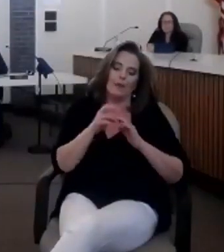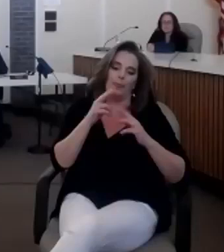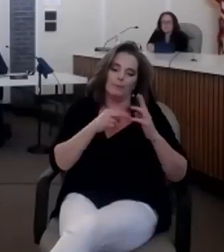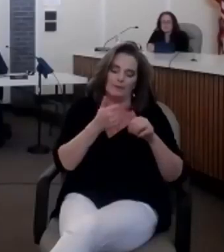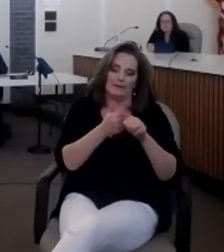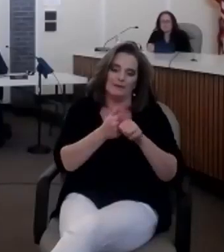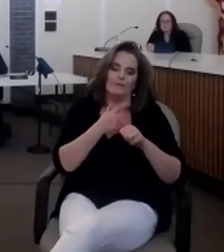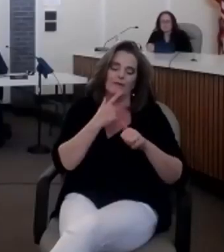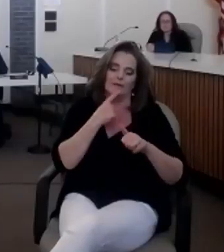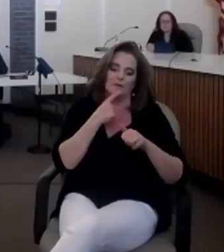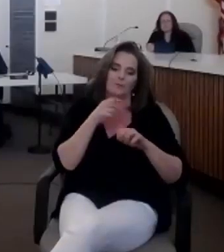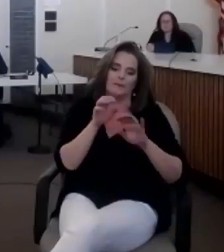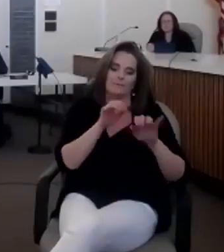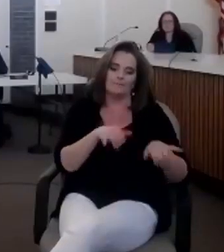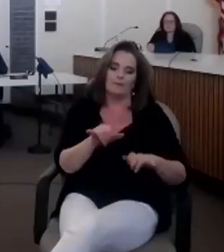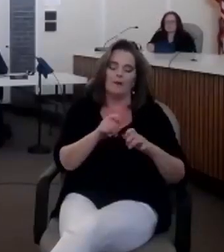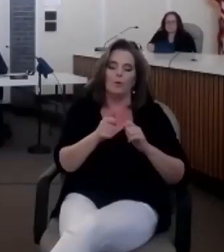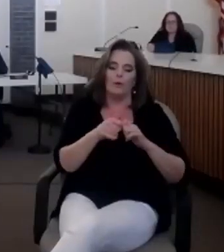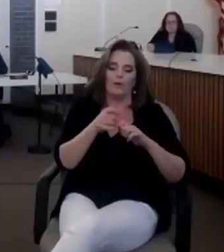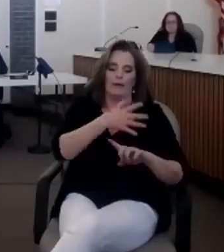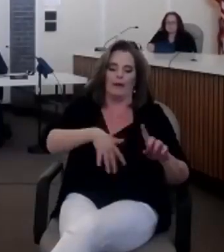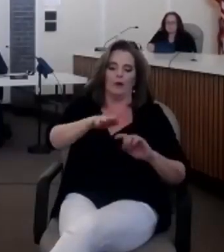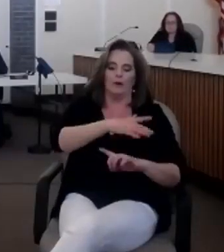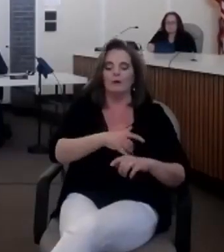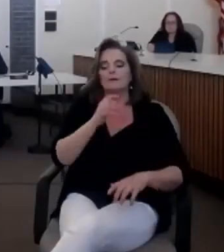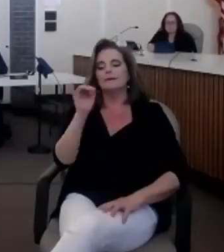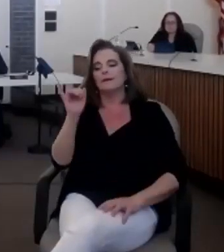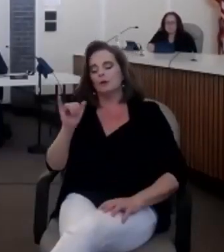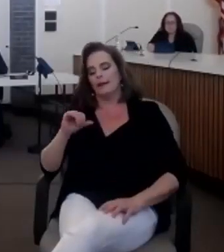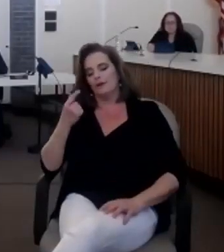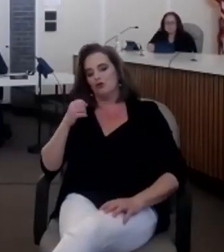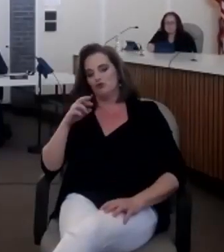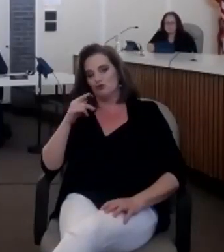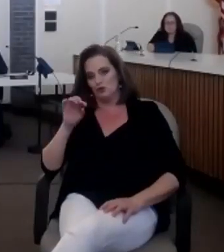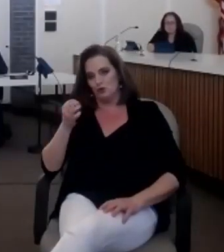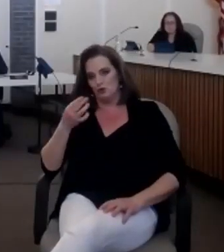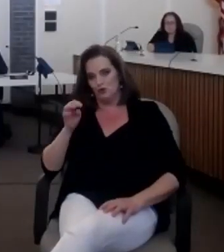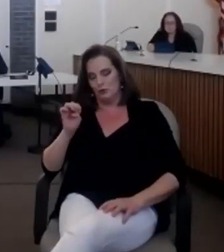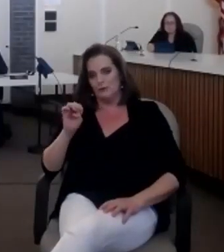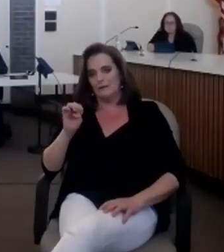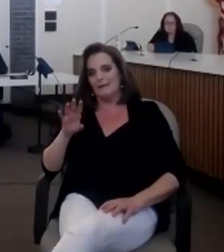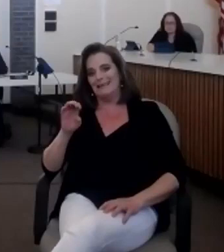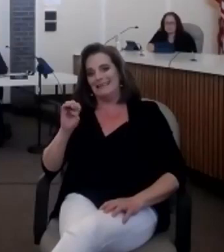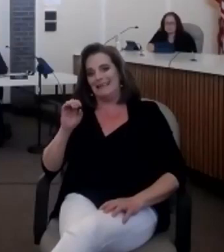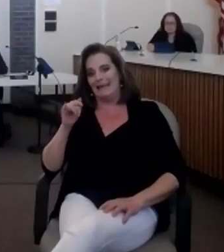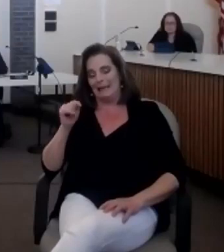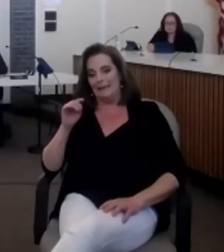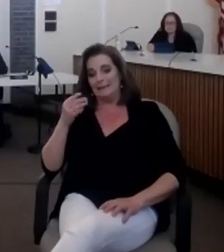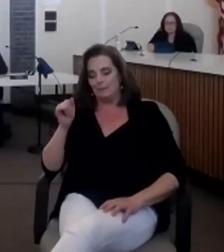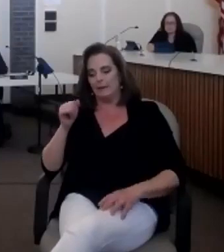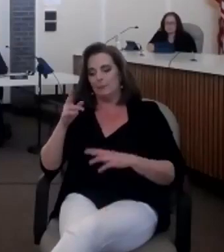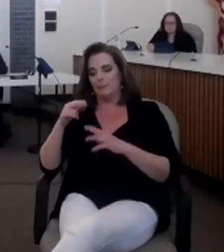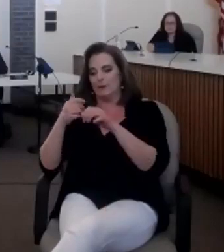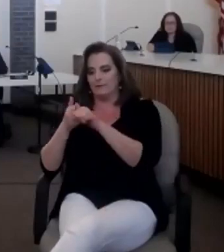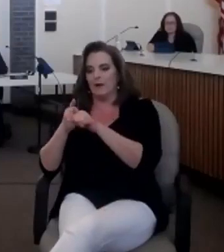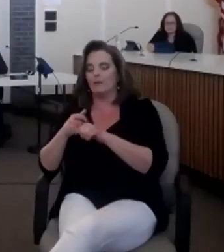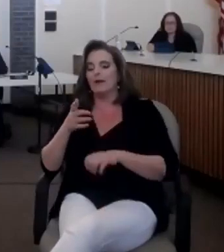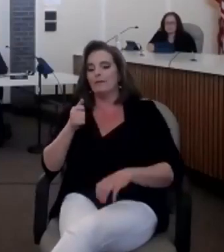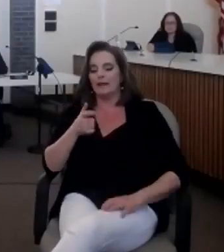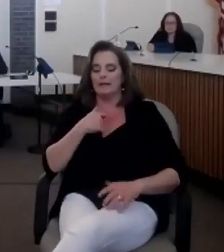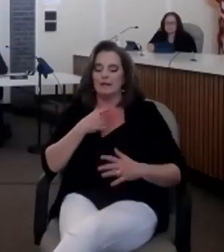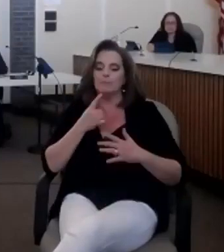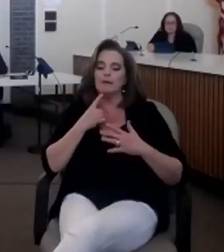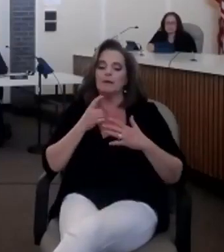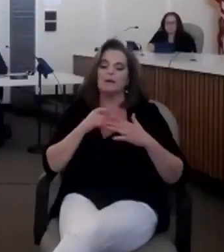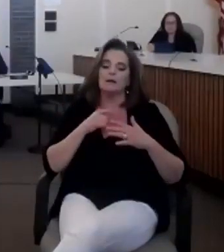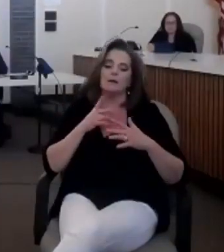with the surrounding area, such as the George Eastman building at 118 feet, and that the building can be adequately served by